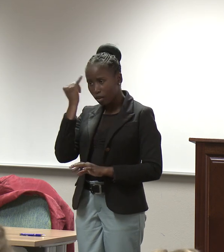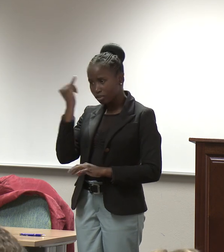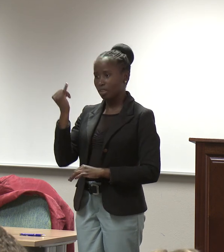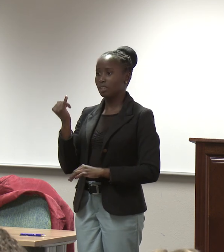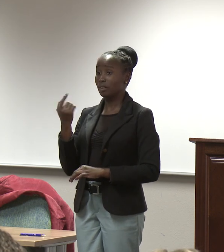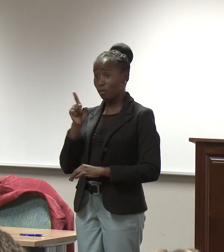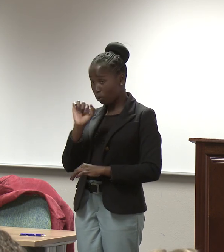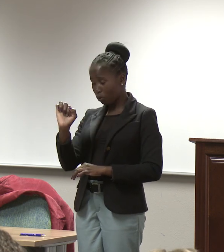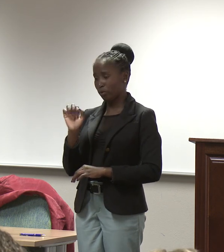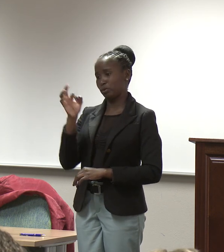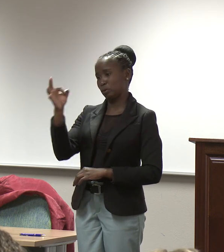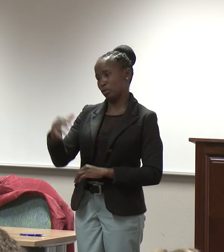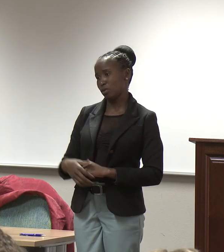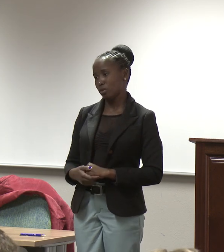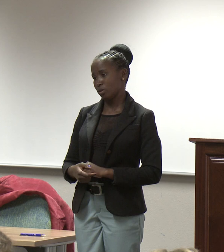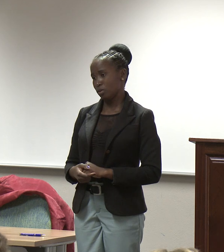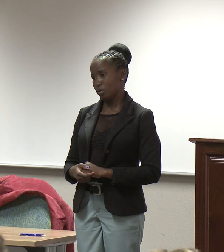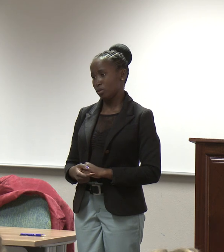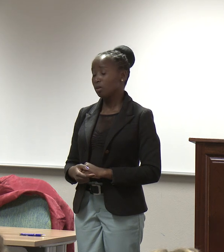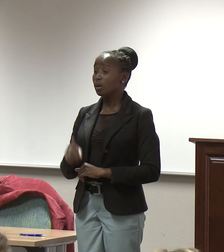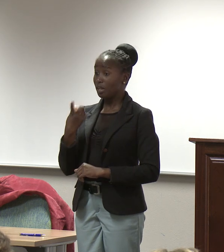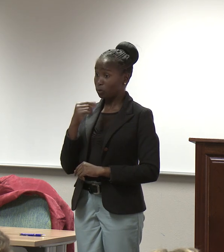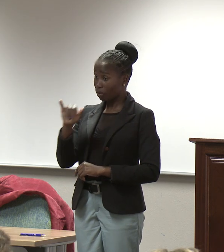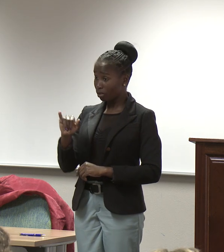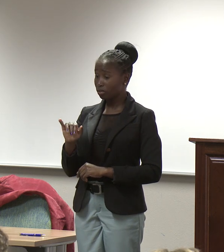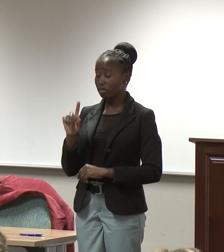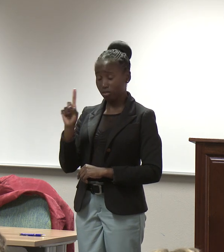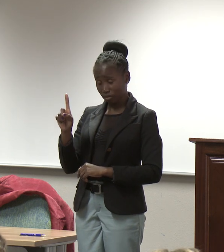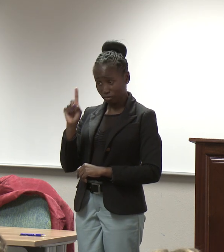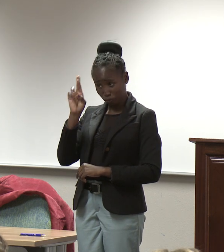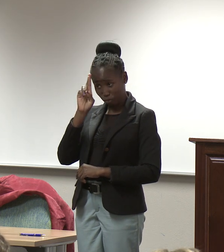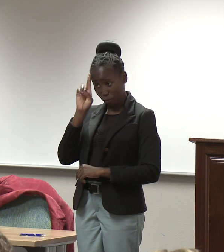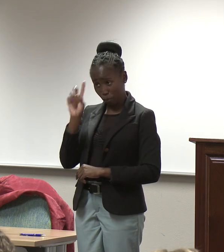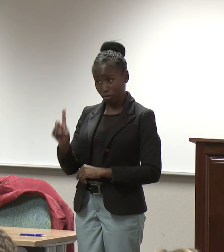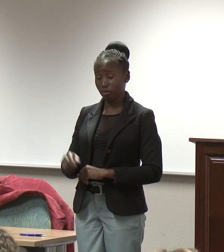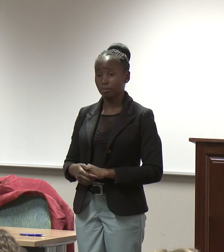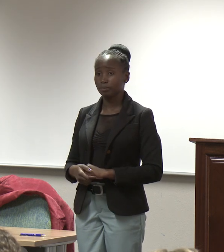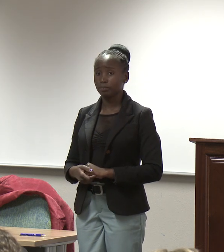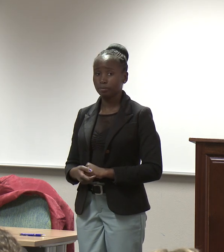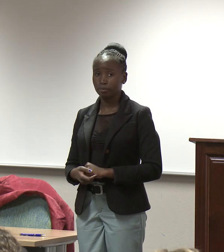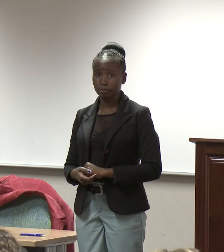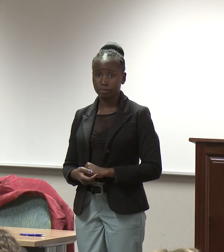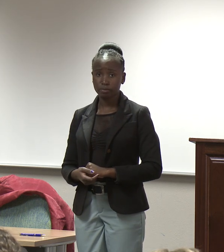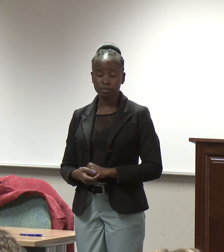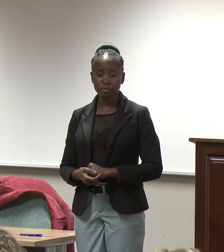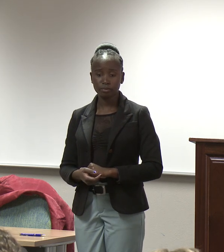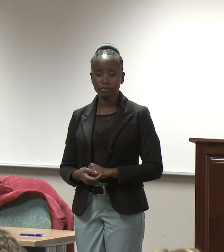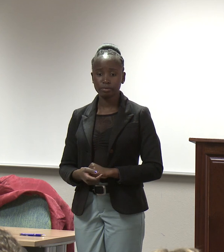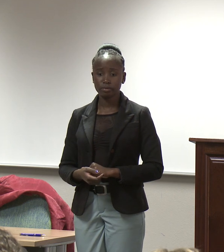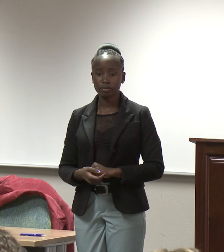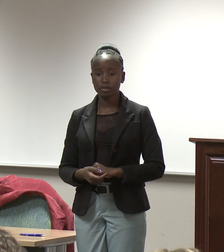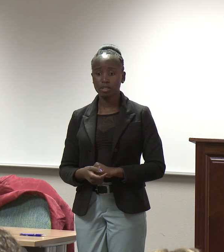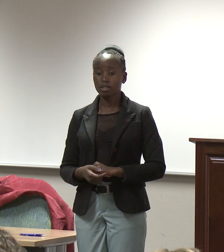for the future. But never forget one thing. The enemies of the university are not just outside